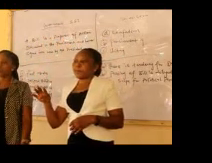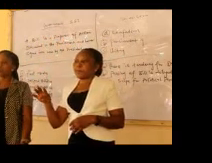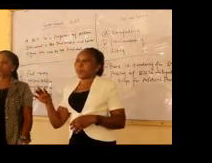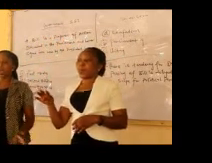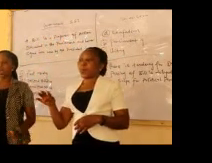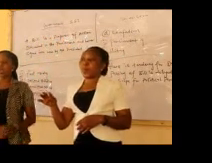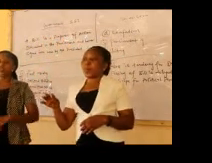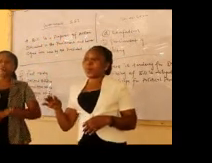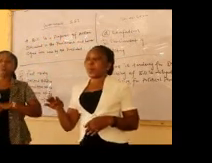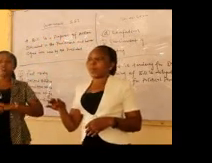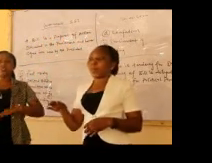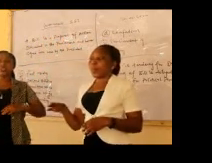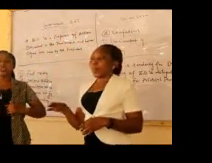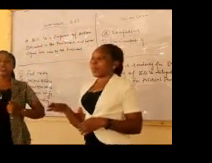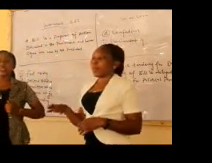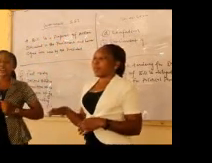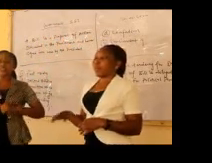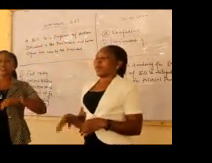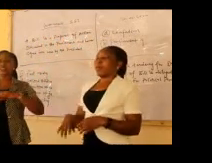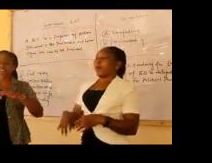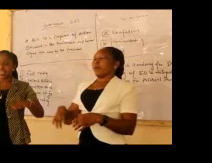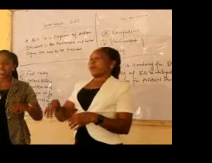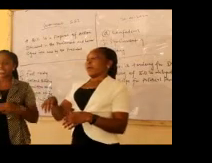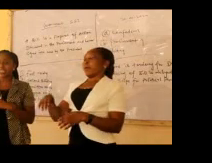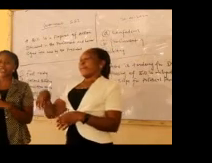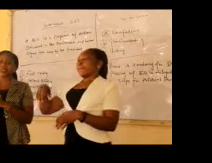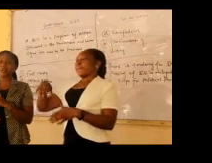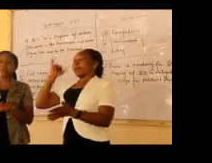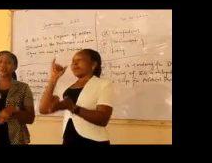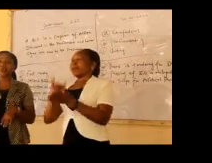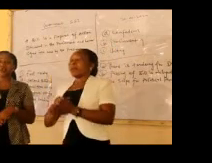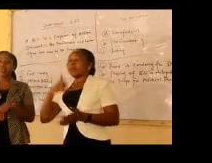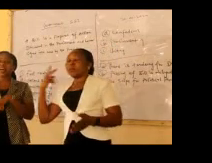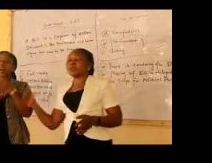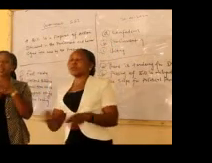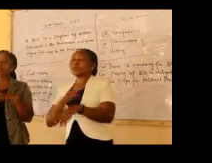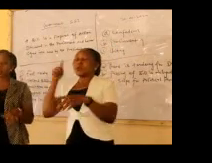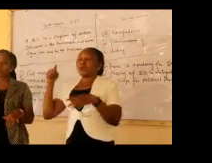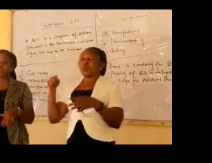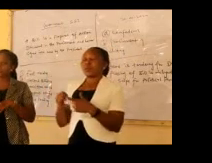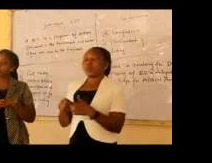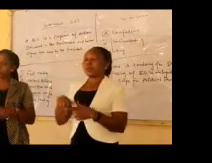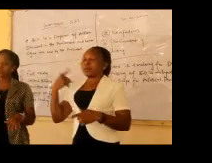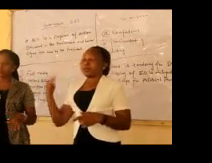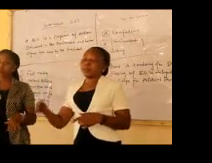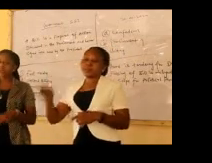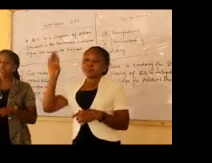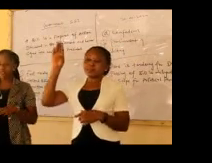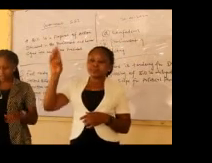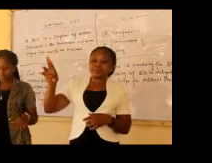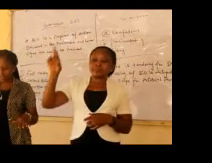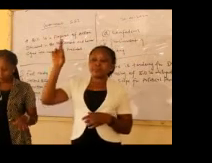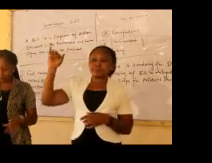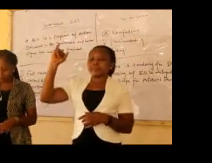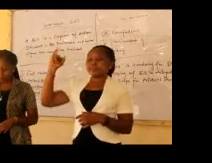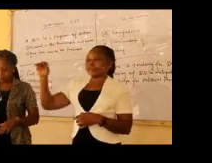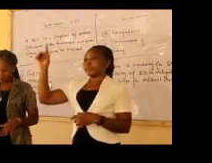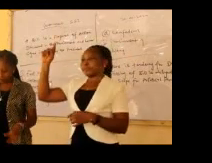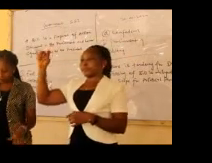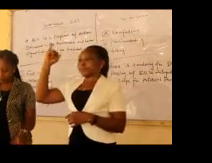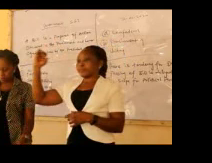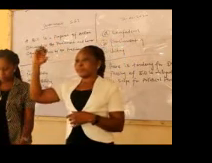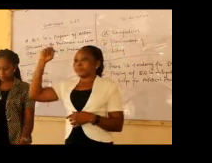was where the British officials decided that Nigeria should do what? Adopt a federal system